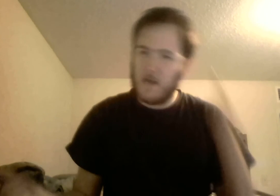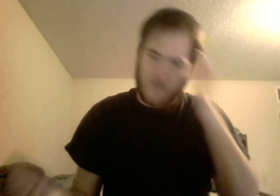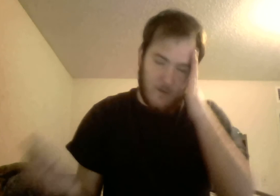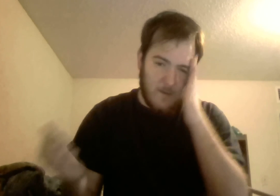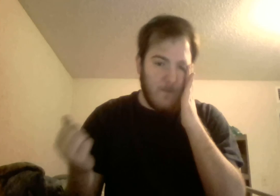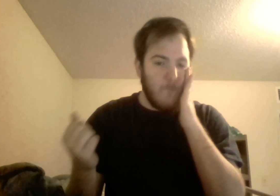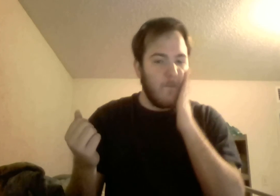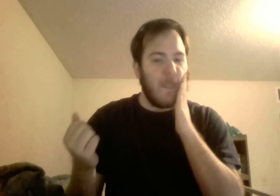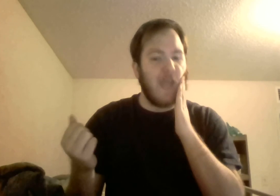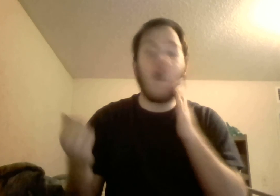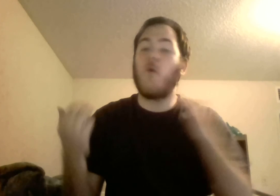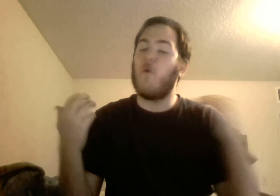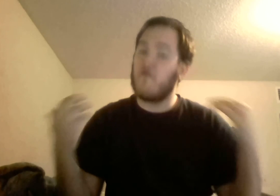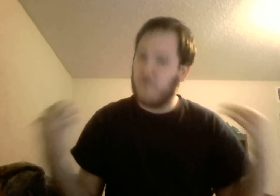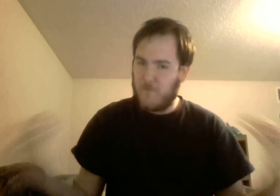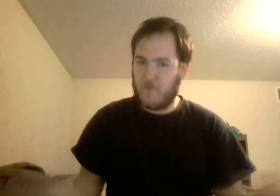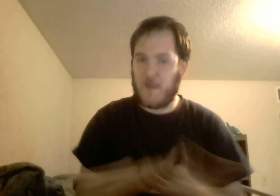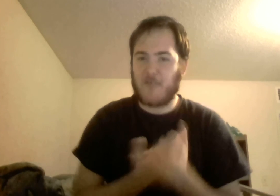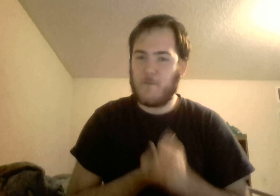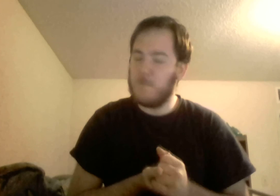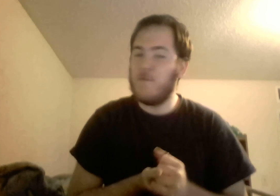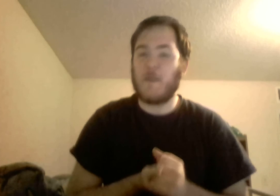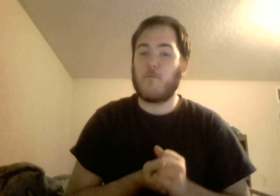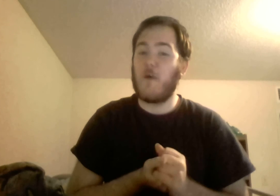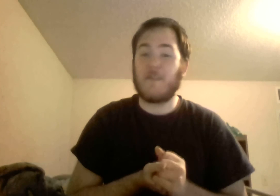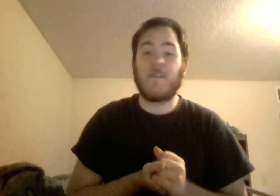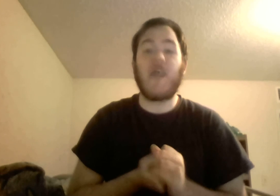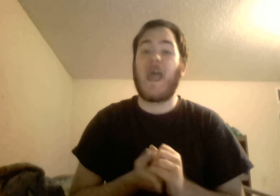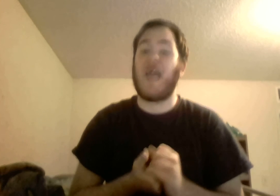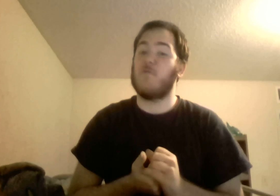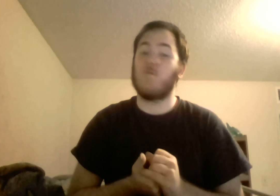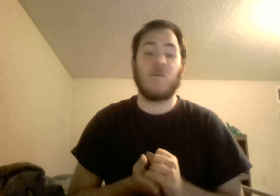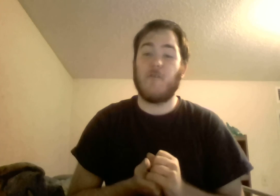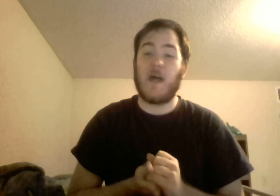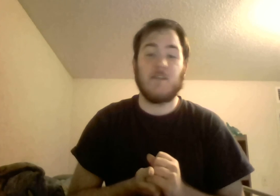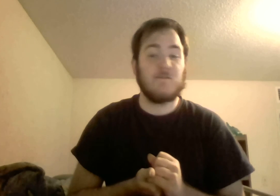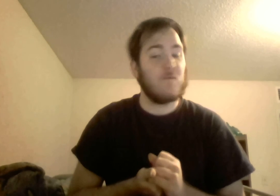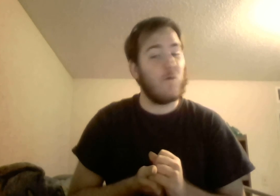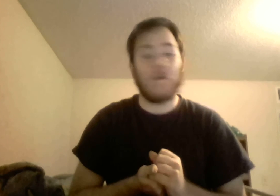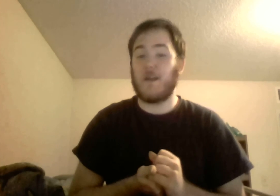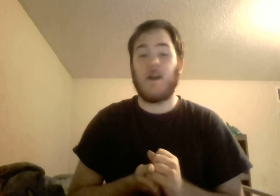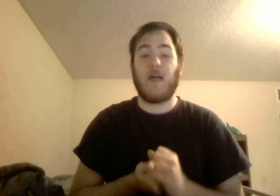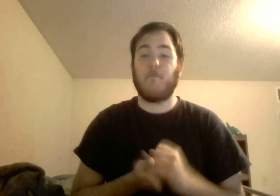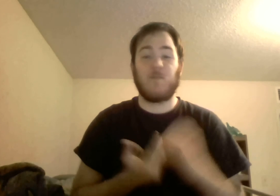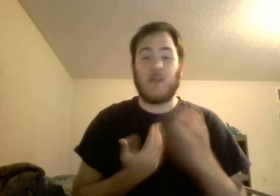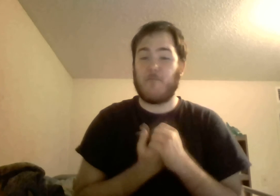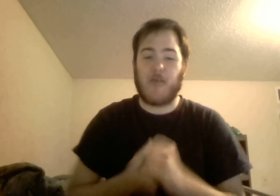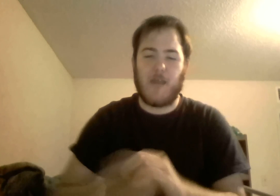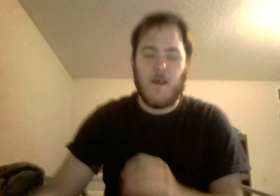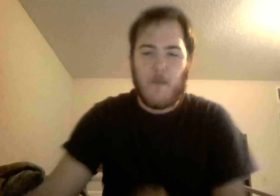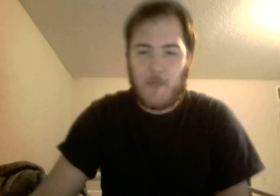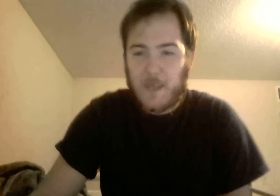whatever. It, of course, the theatrical MLP movie, I had to do something with that. Oh my god, I have plans for that. But again,